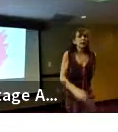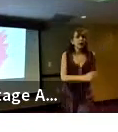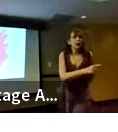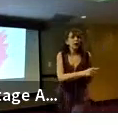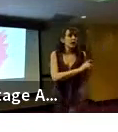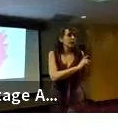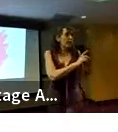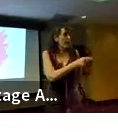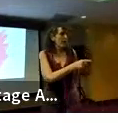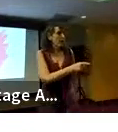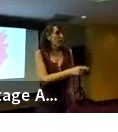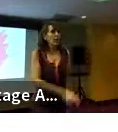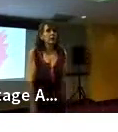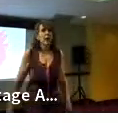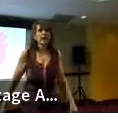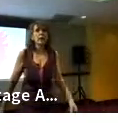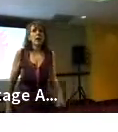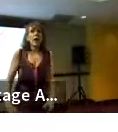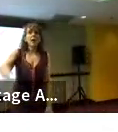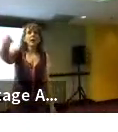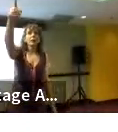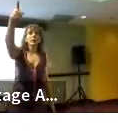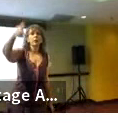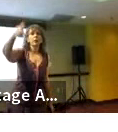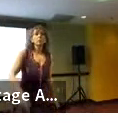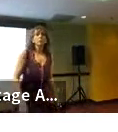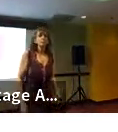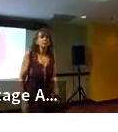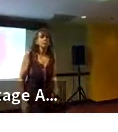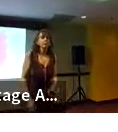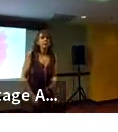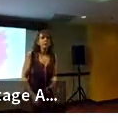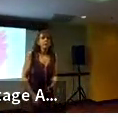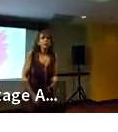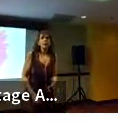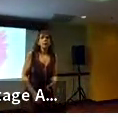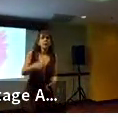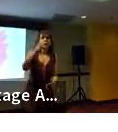Neurotype, yes, very good. Very, very well said. Yes, gentlemen?